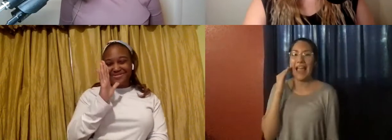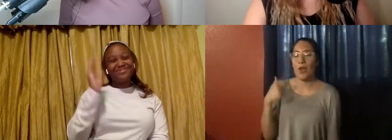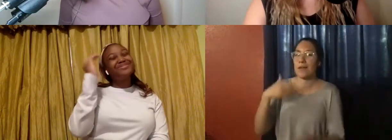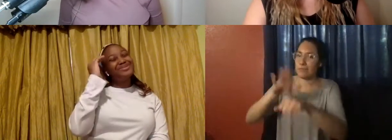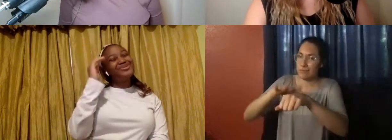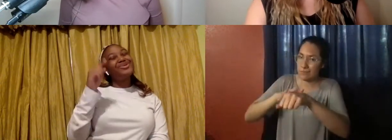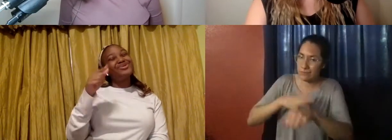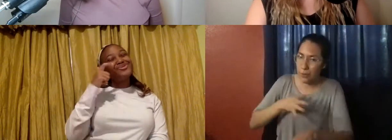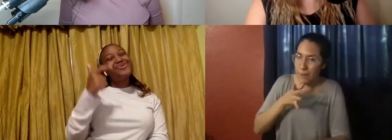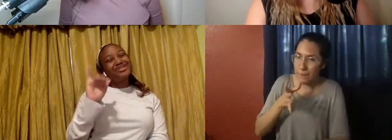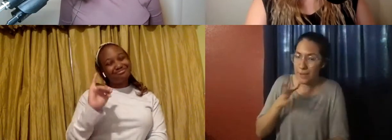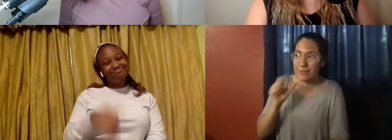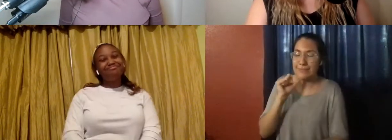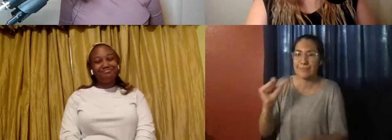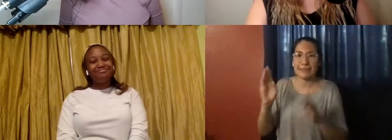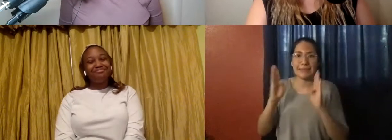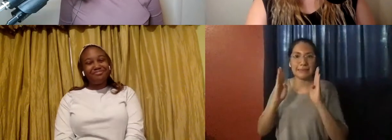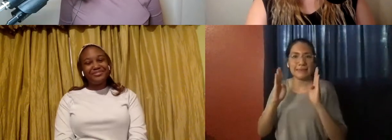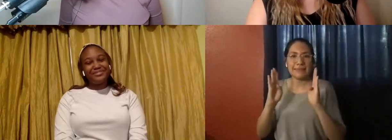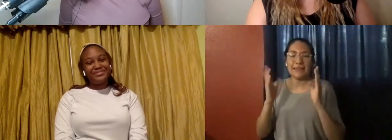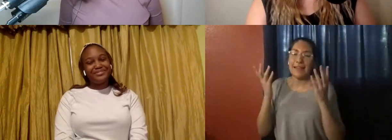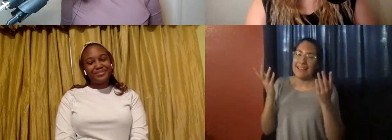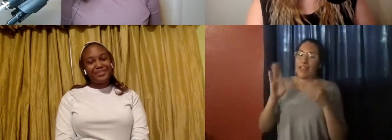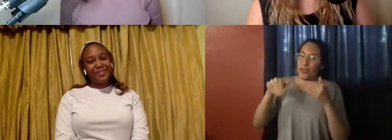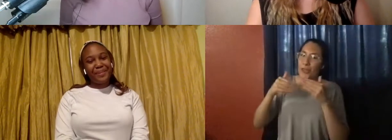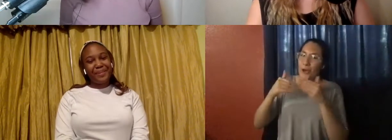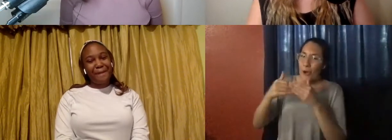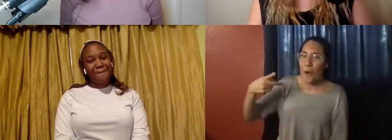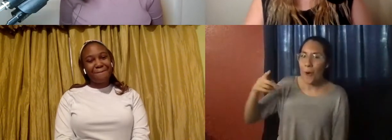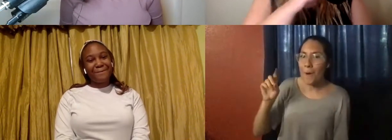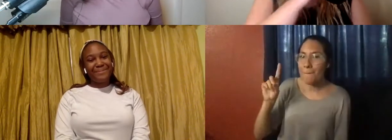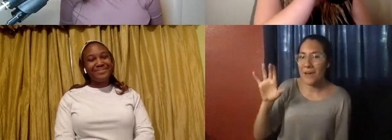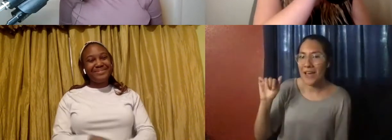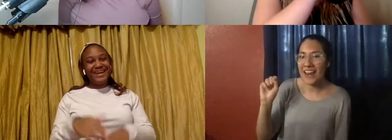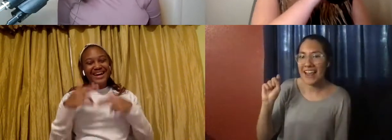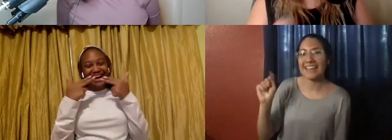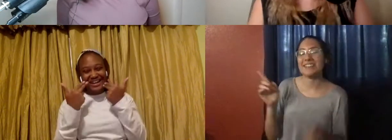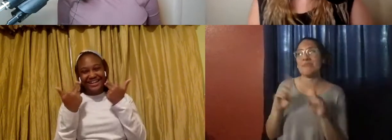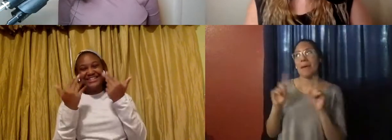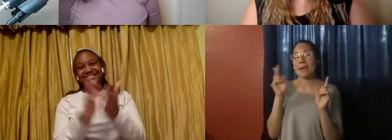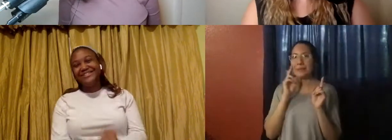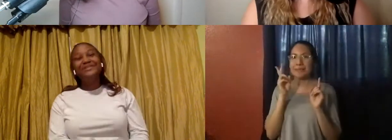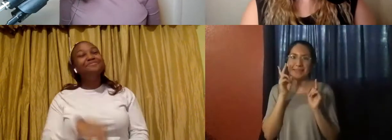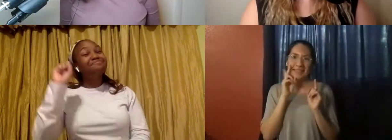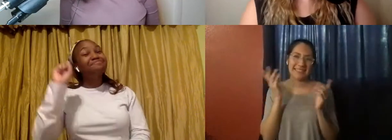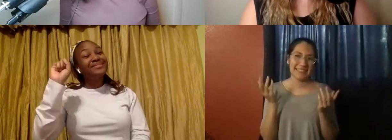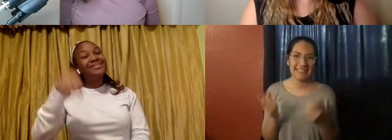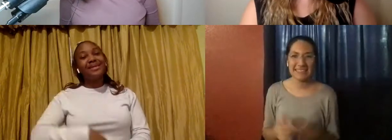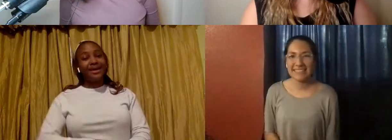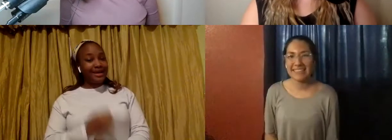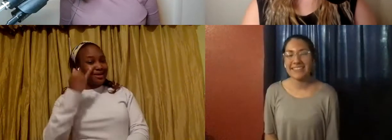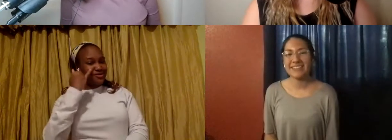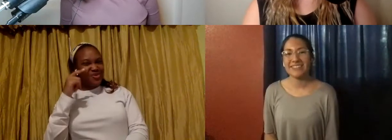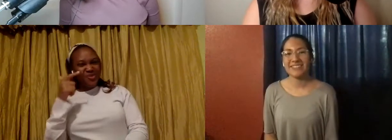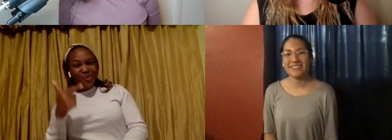listen to basically the whole podcast, but we'll see. Yeah. If you could just watch like